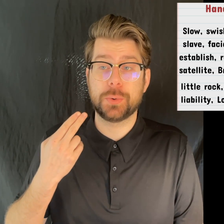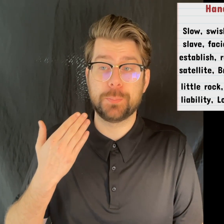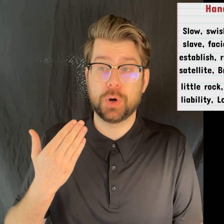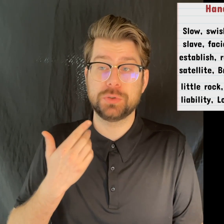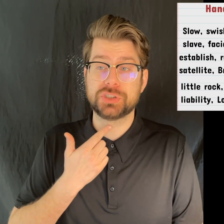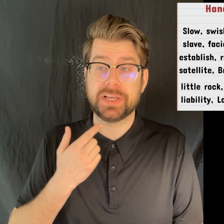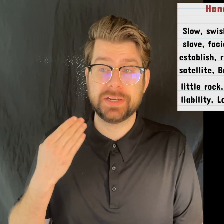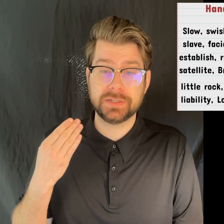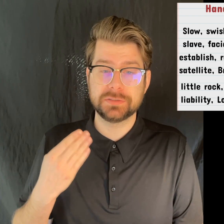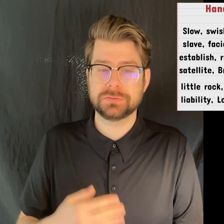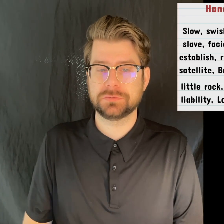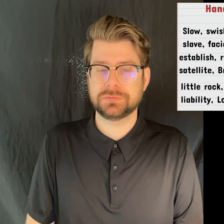locomotion,